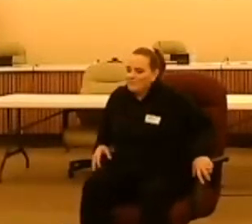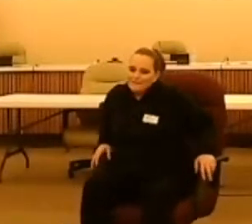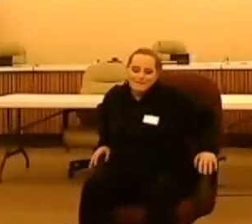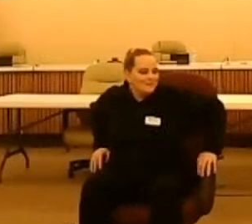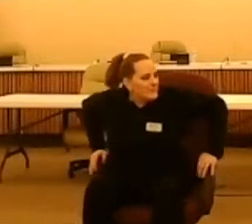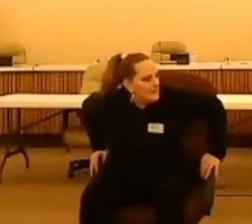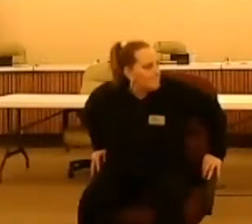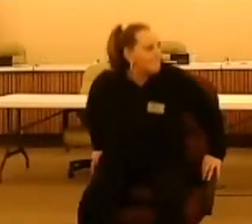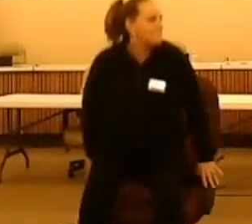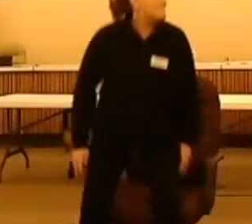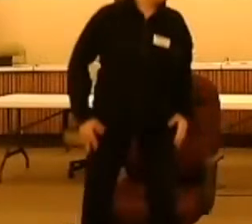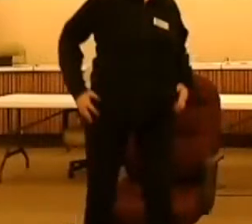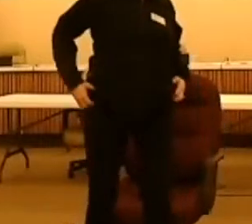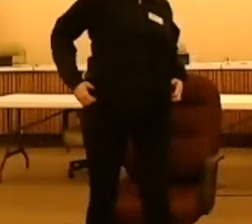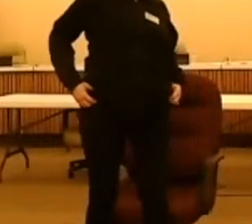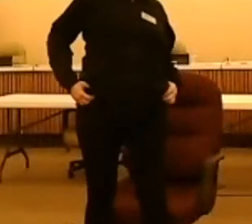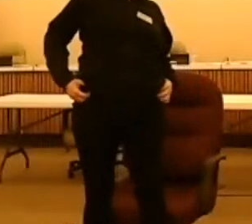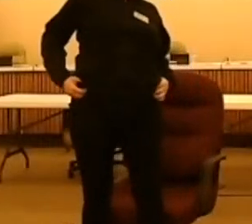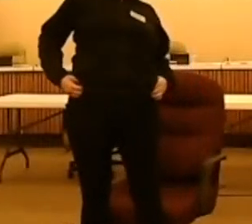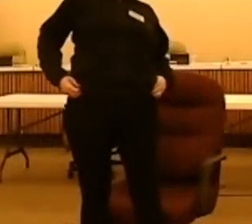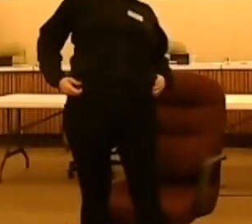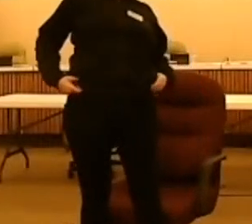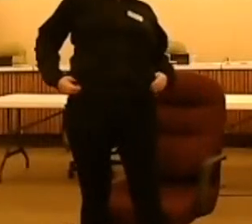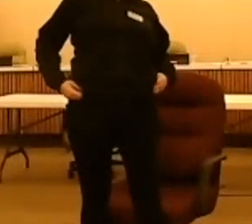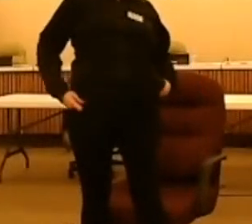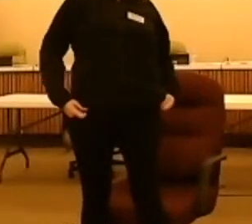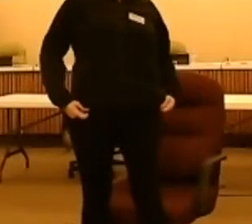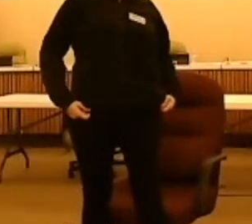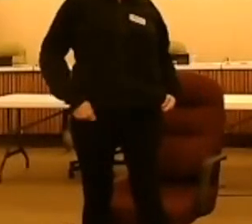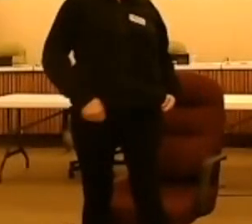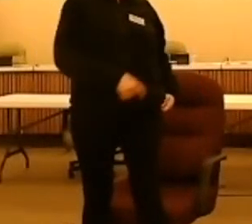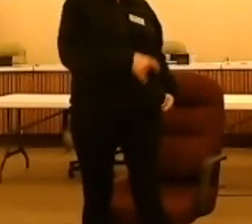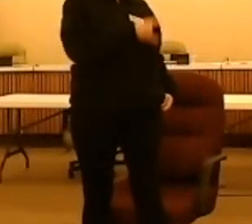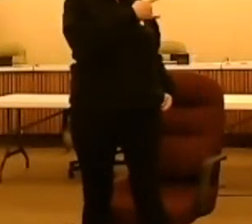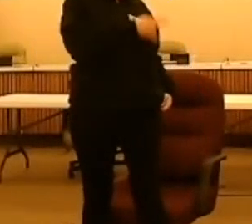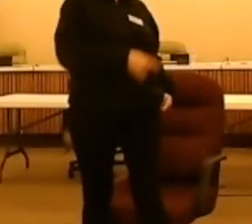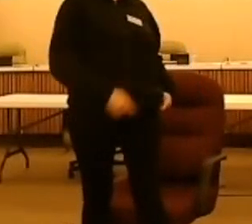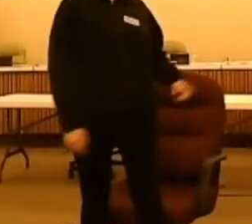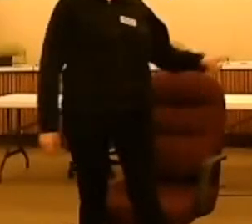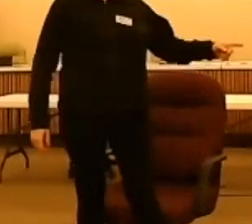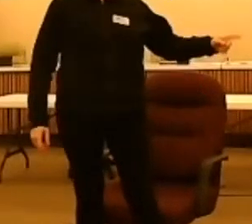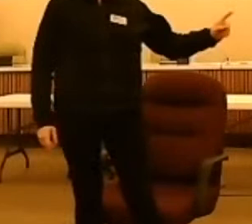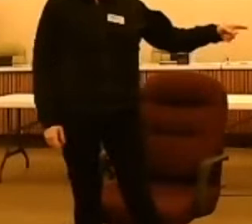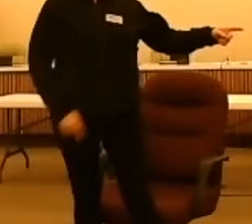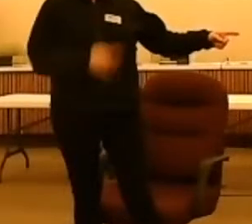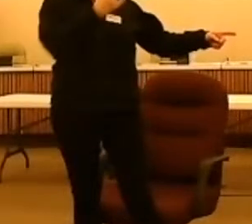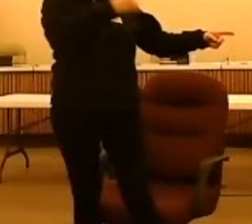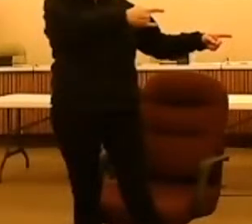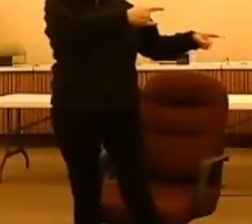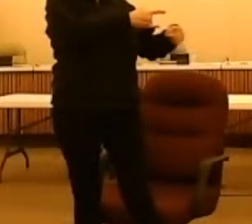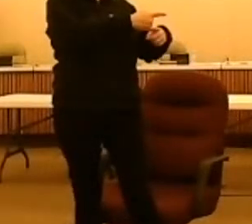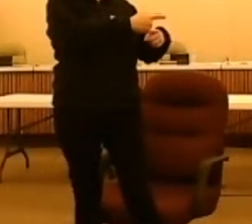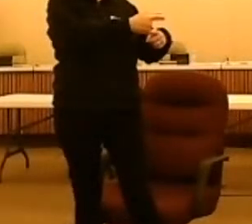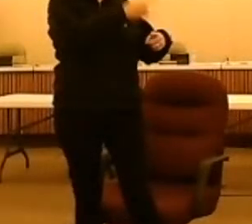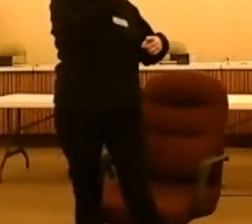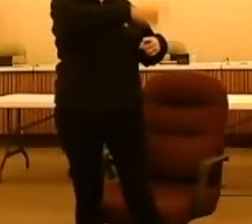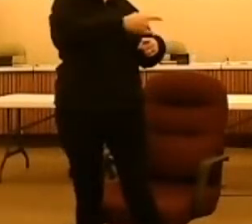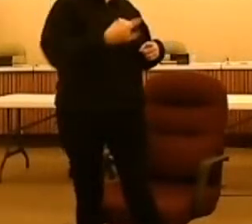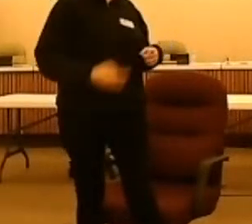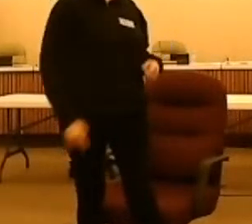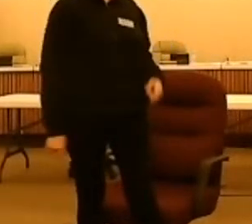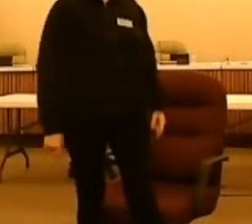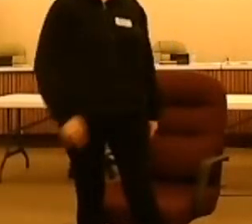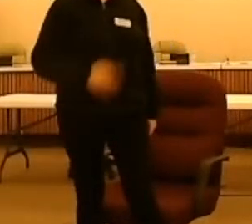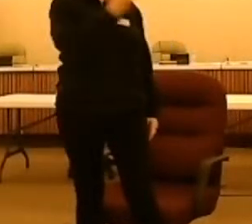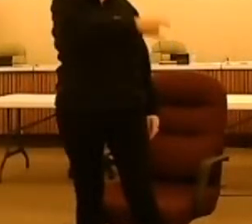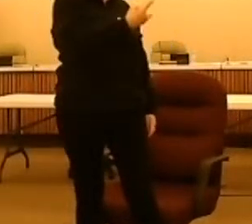It's kind of like screw you, but I don't know if it's real. It's not real. No, it's their own thing. That's this. Oh,